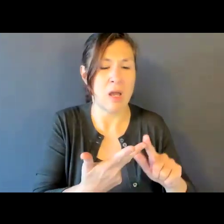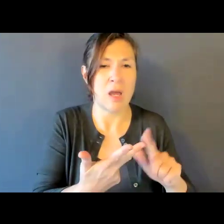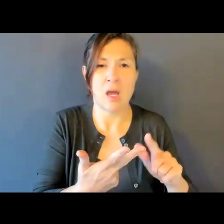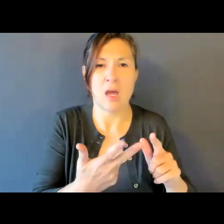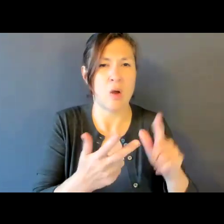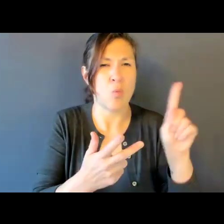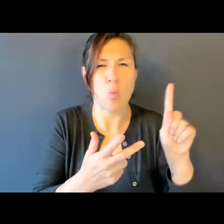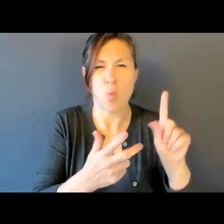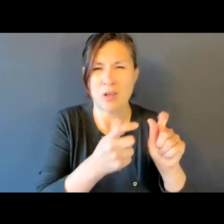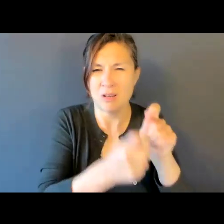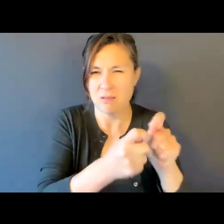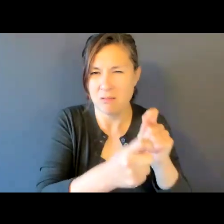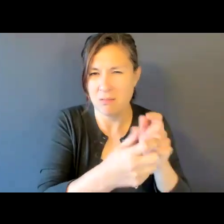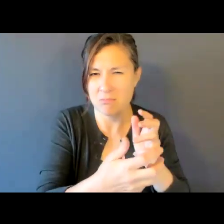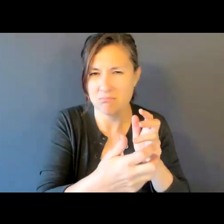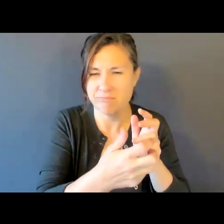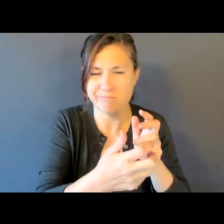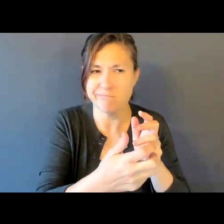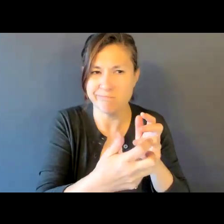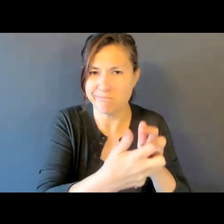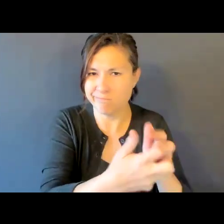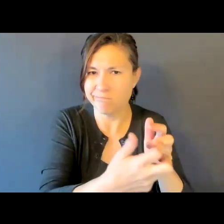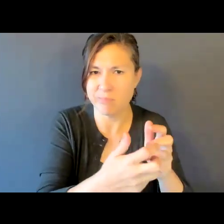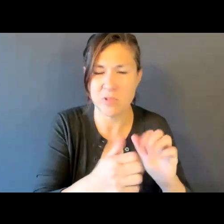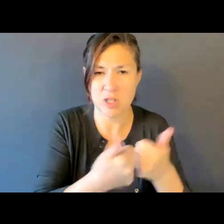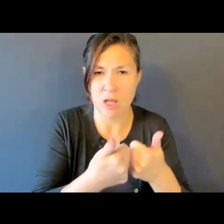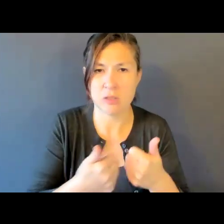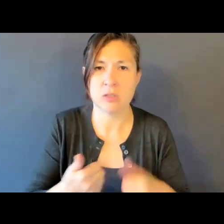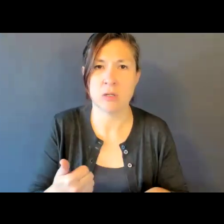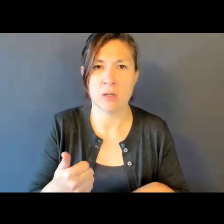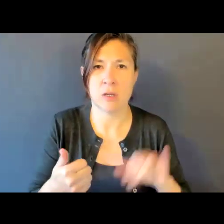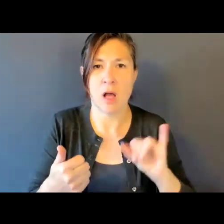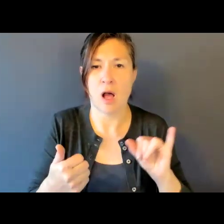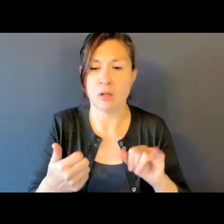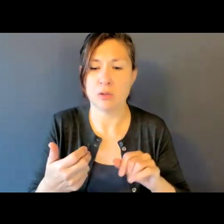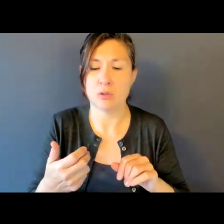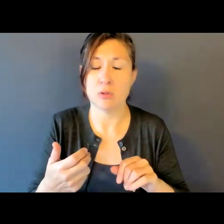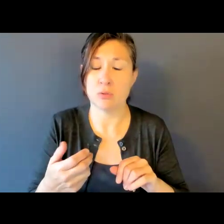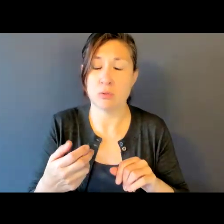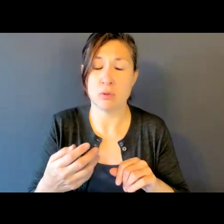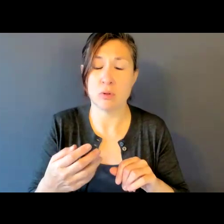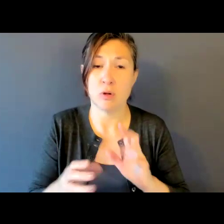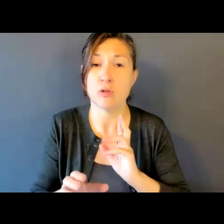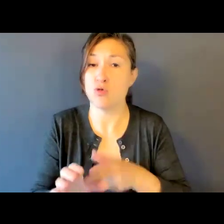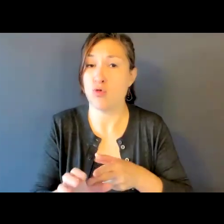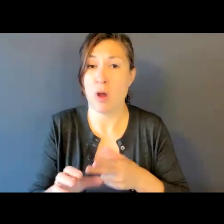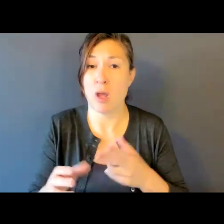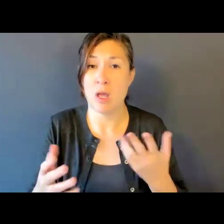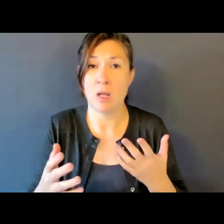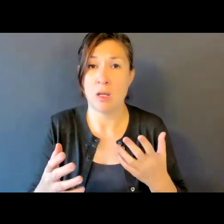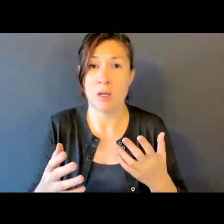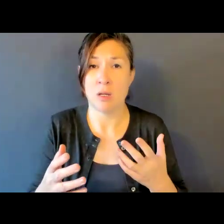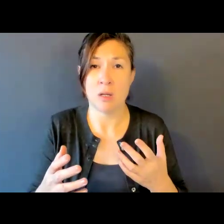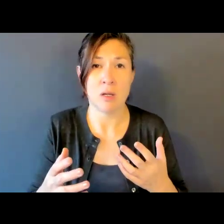we see. We'll also be joined, which is our privilege, to have school head of the